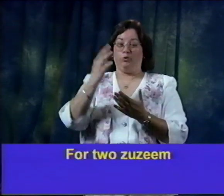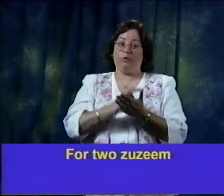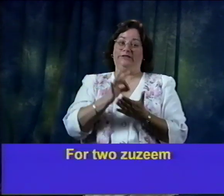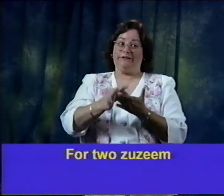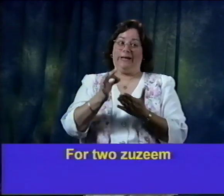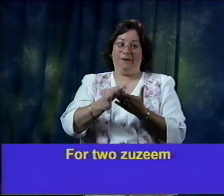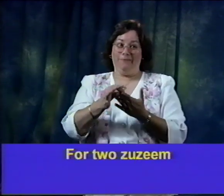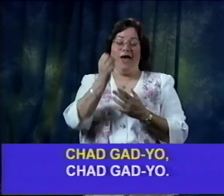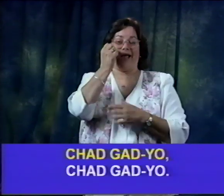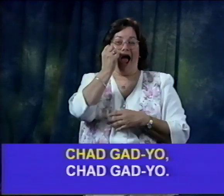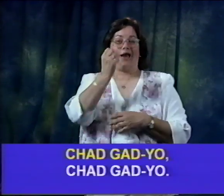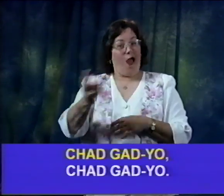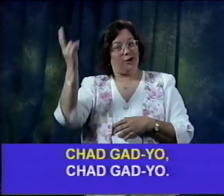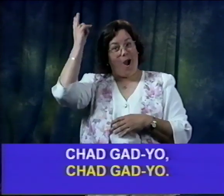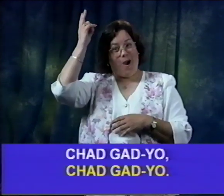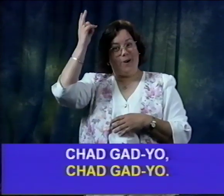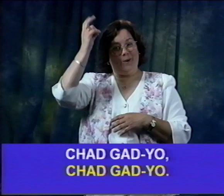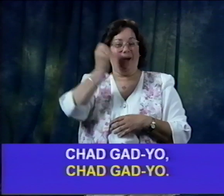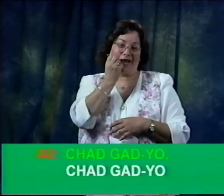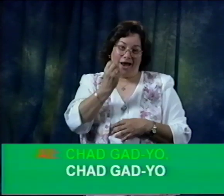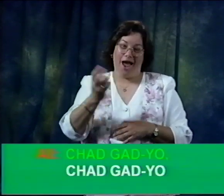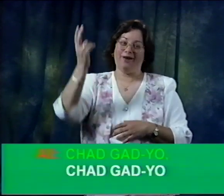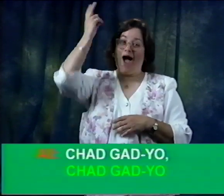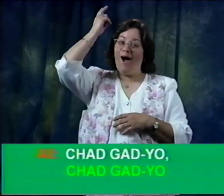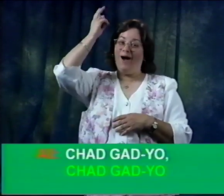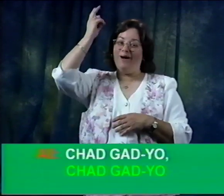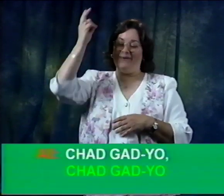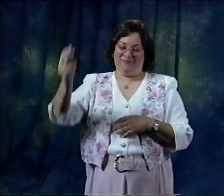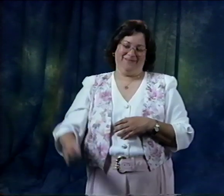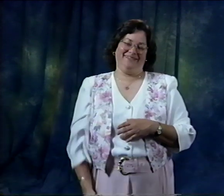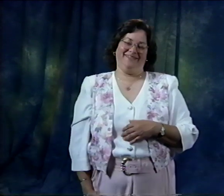2 zuzim. Had Gad Yah, Had Gad Yah.